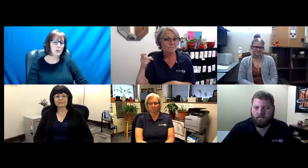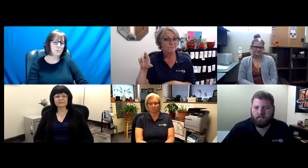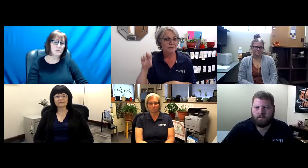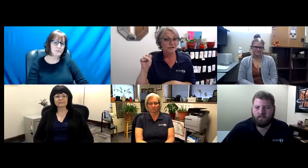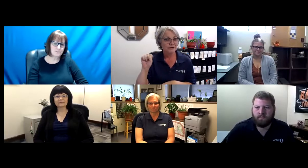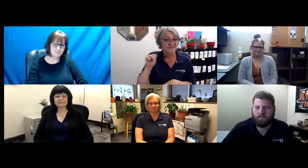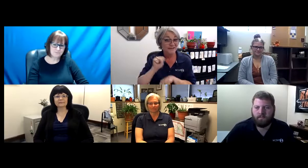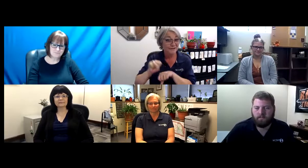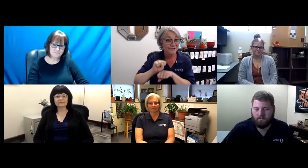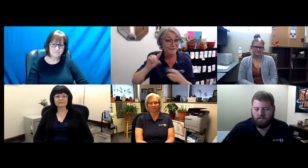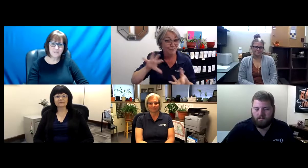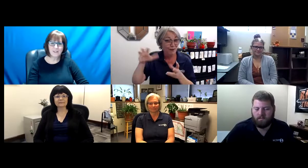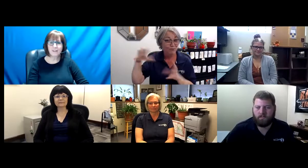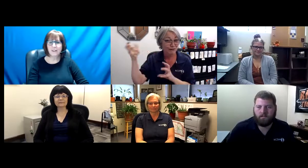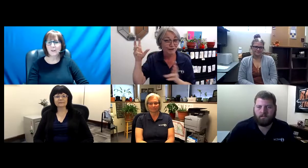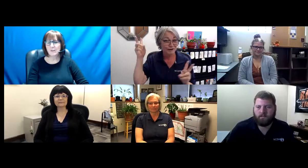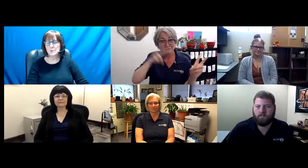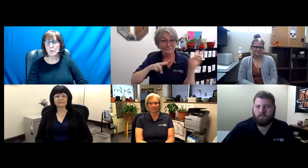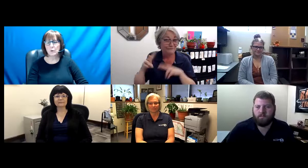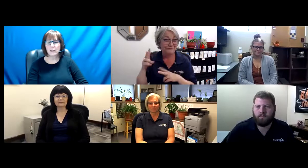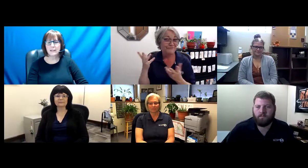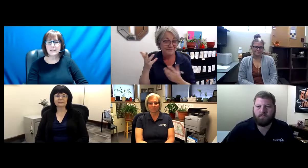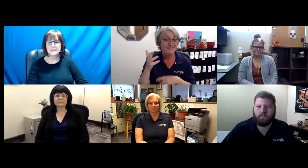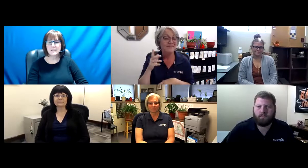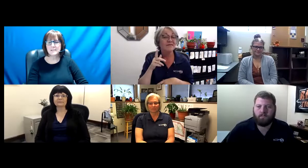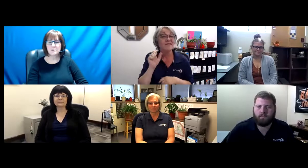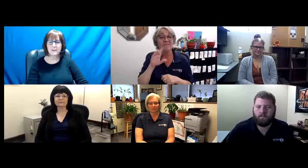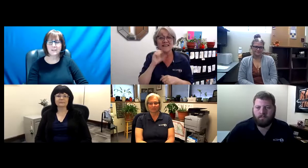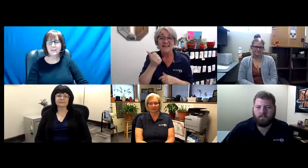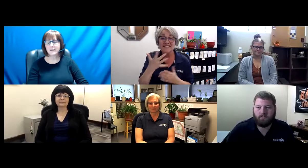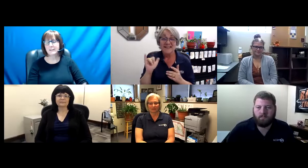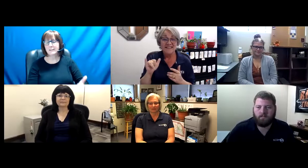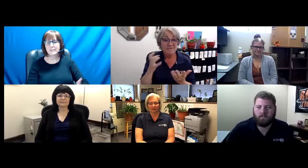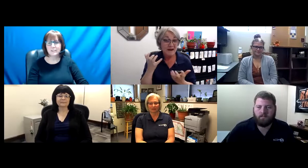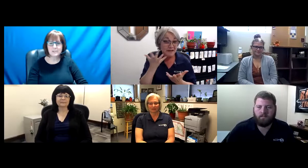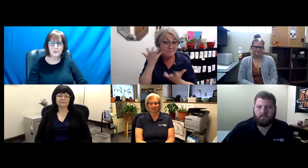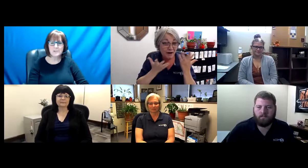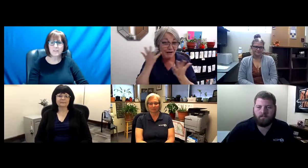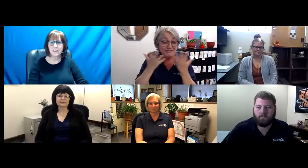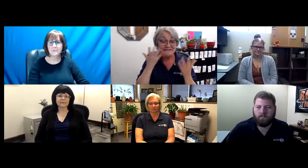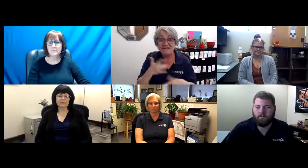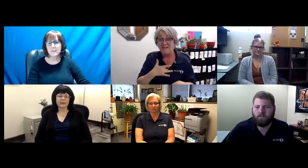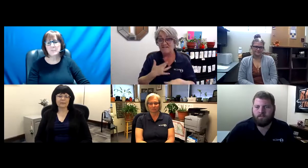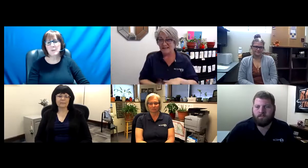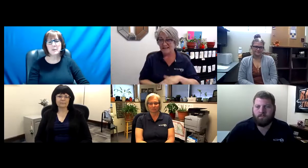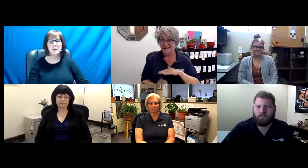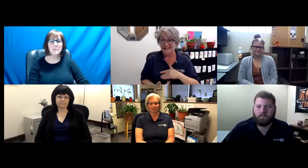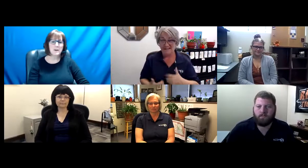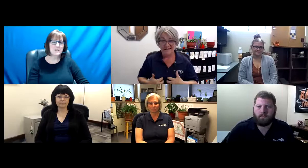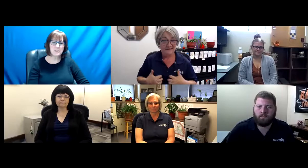bloopers. You know, those work-related incidents where you're like, oh, geez, what was I thinking? Might be an embarrassing